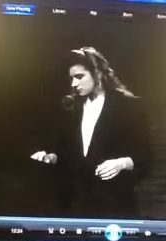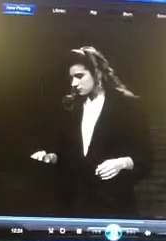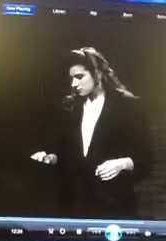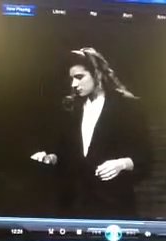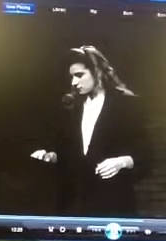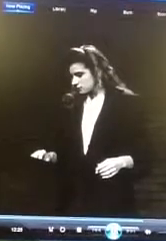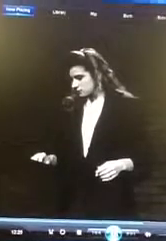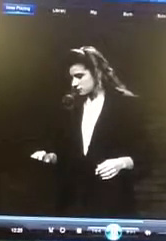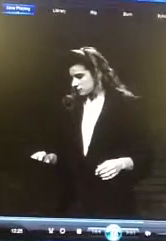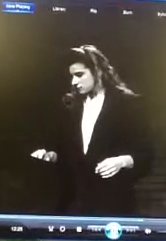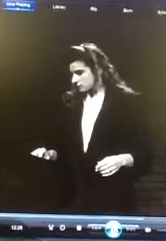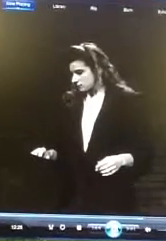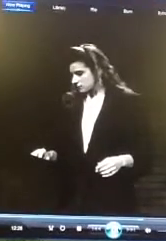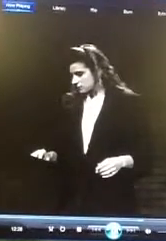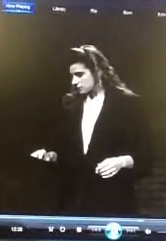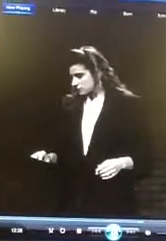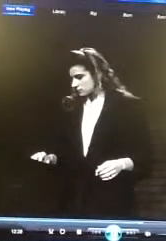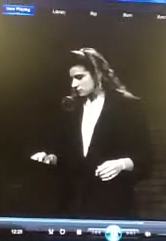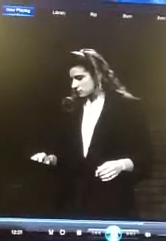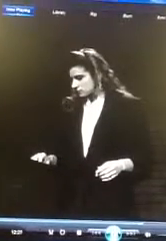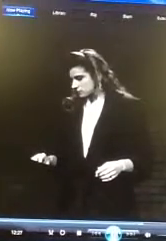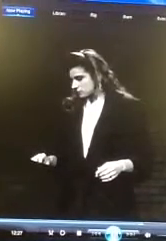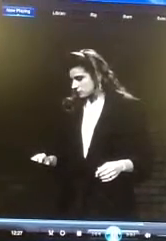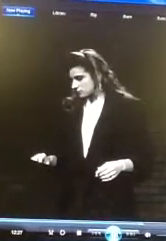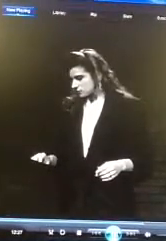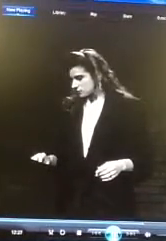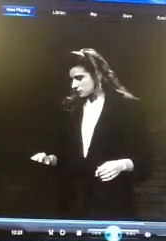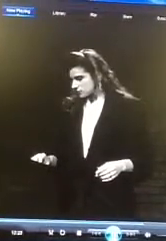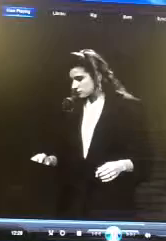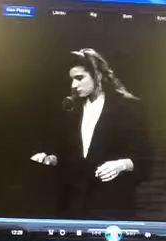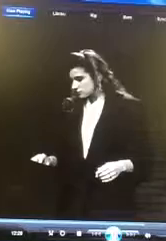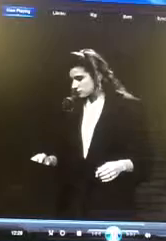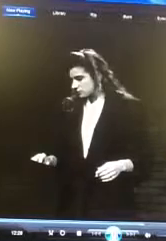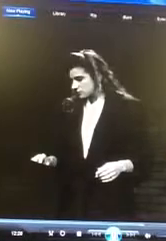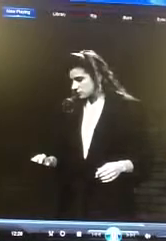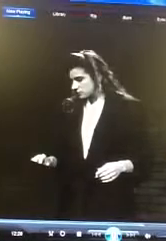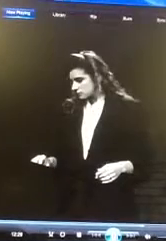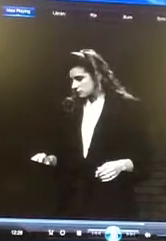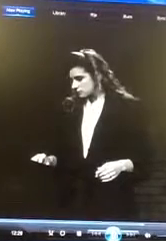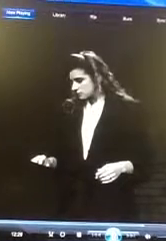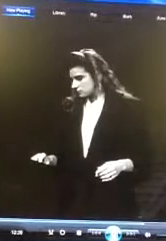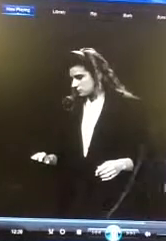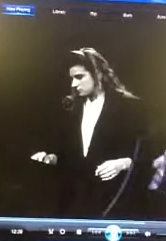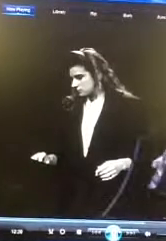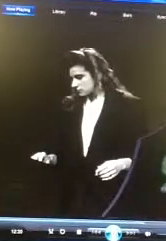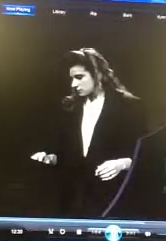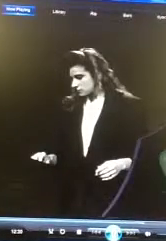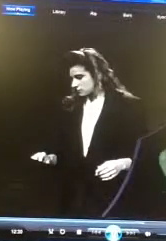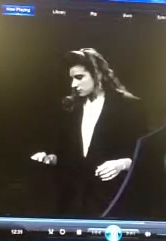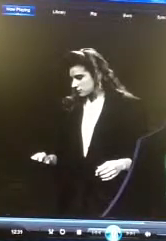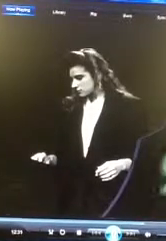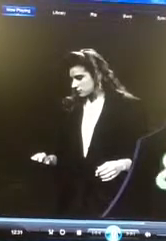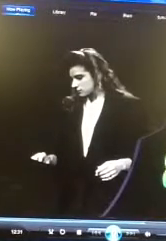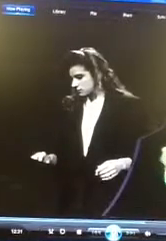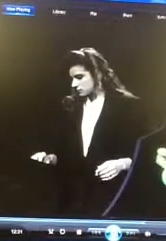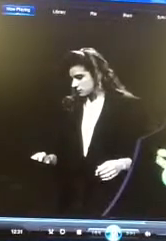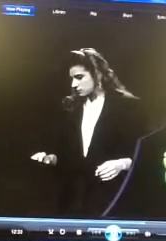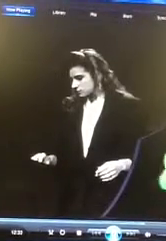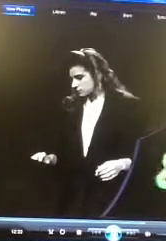kind of depended on them showing us their certificate, but there's not really a written down proof of